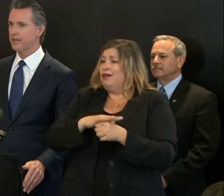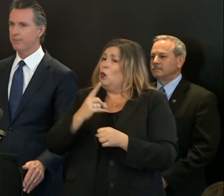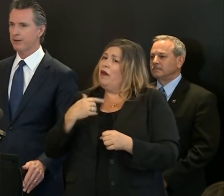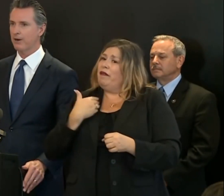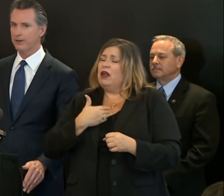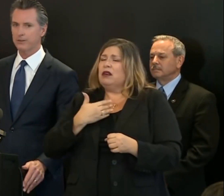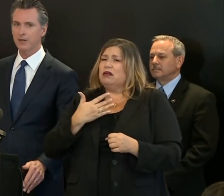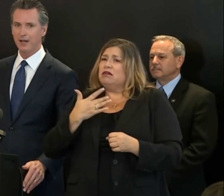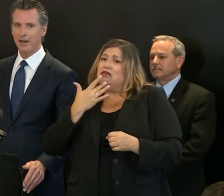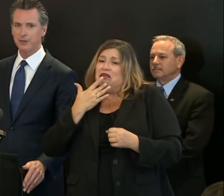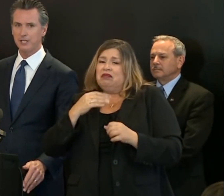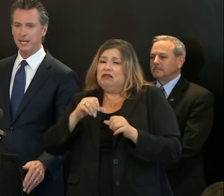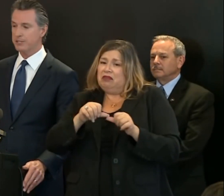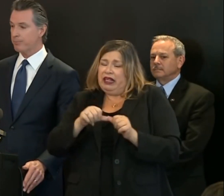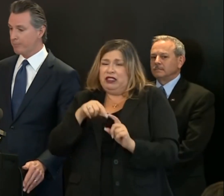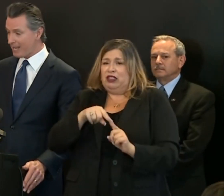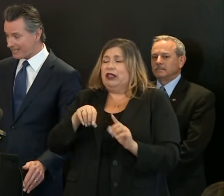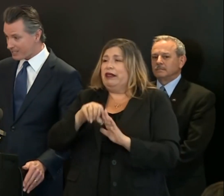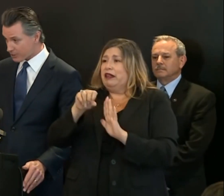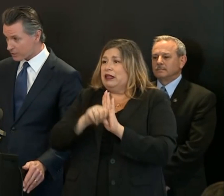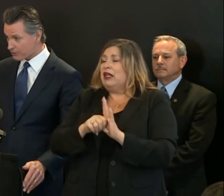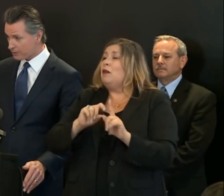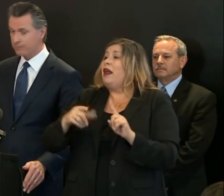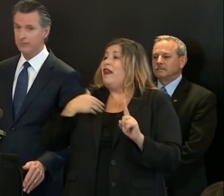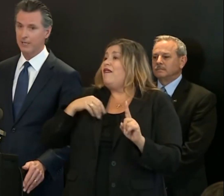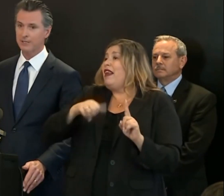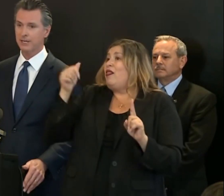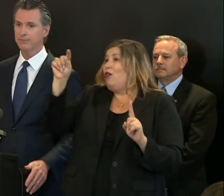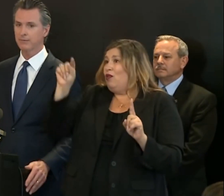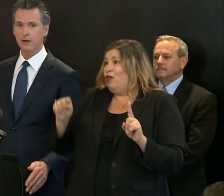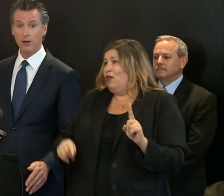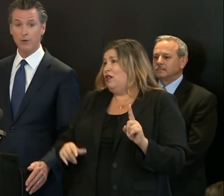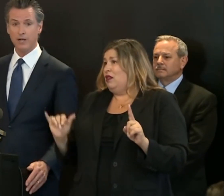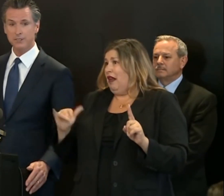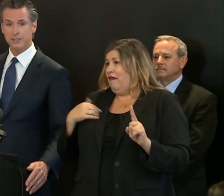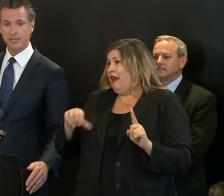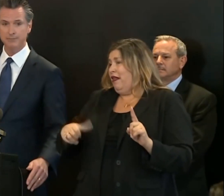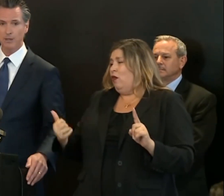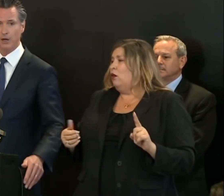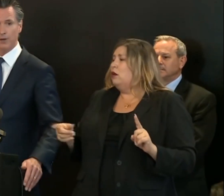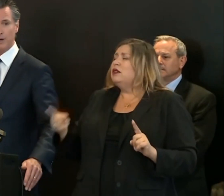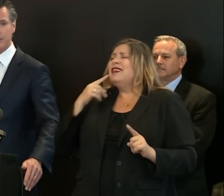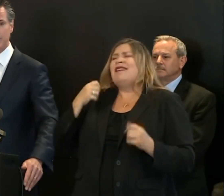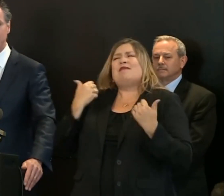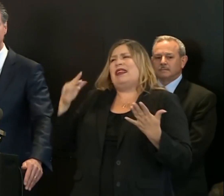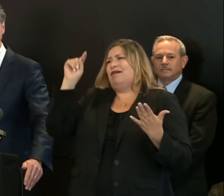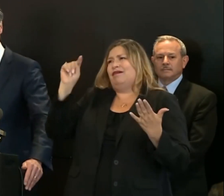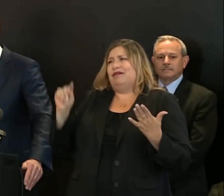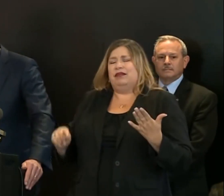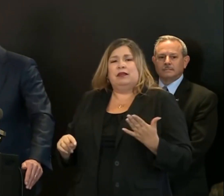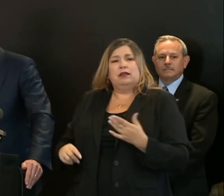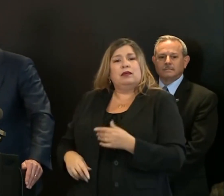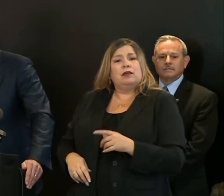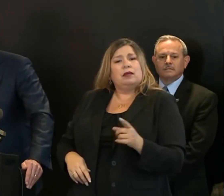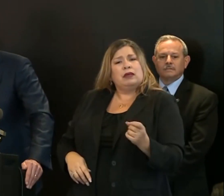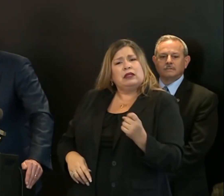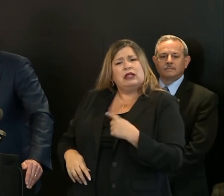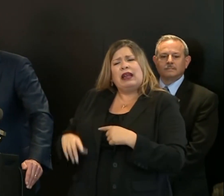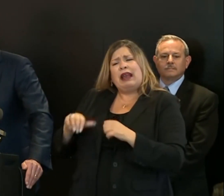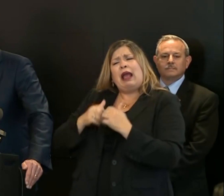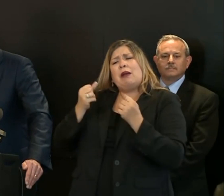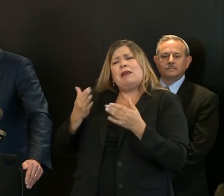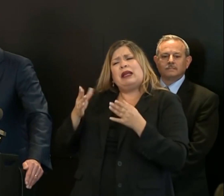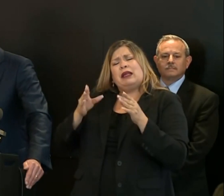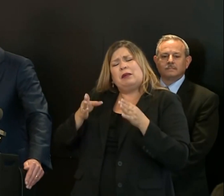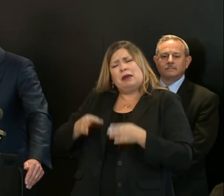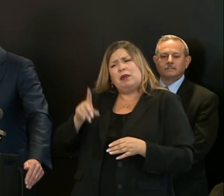in the state. But there are other sites in addition to that site, all across the state. All across the state. Update on the number of people that need to be